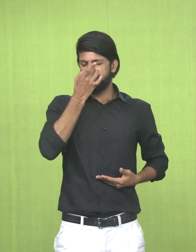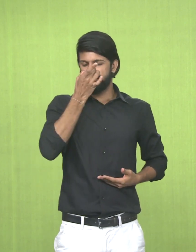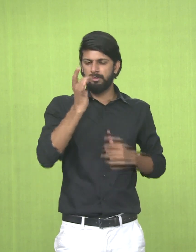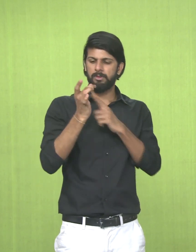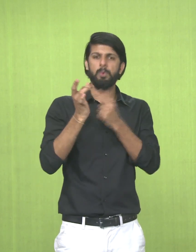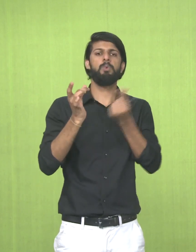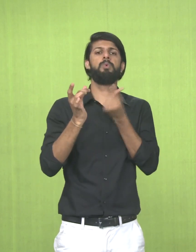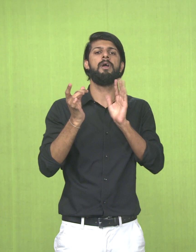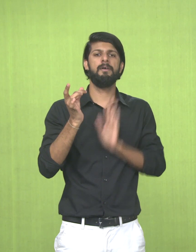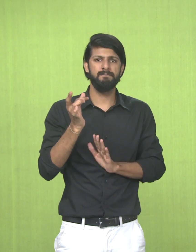which are hand gestures